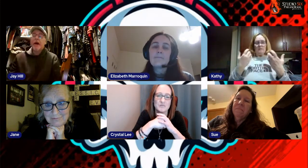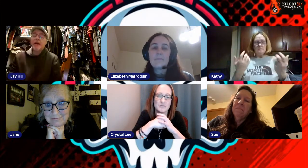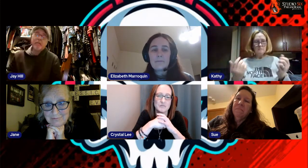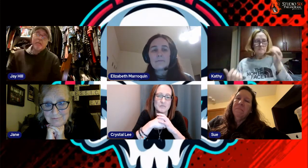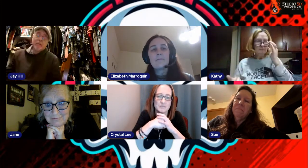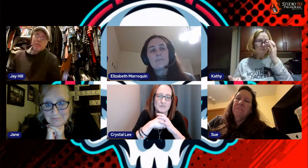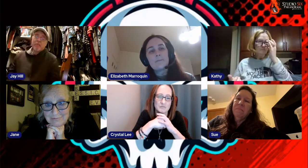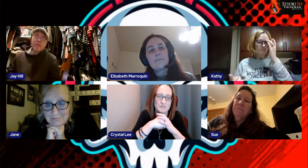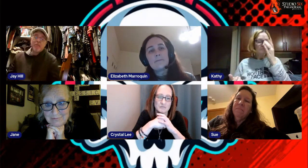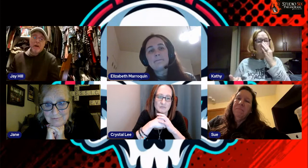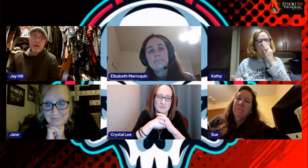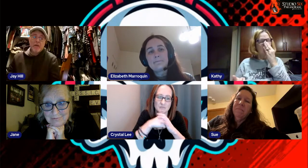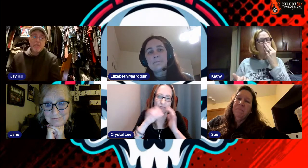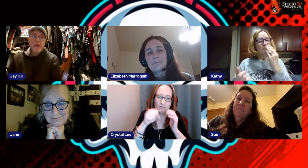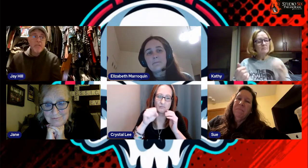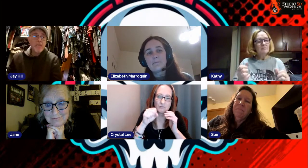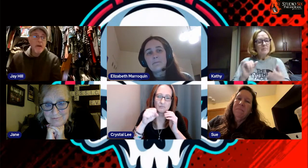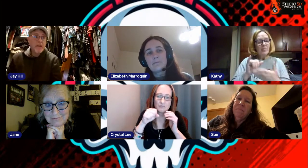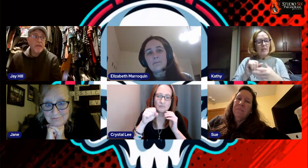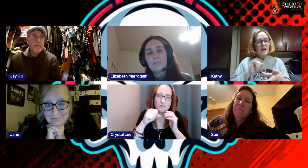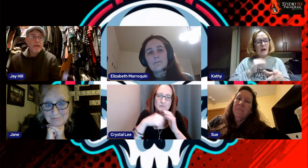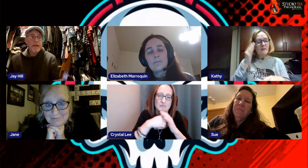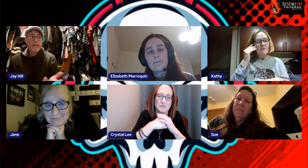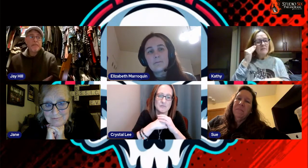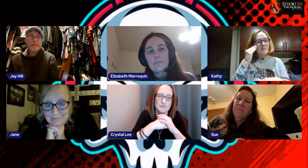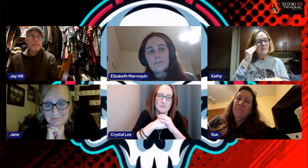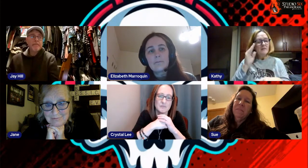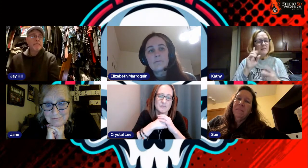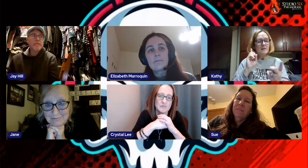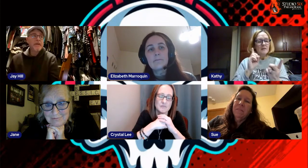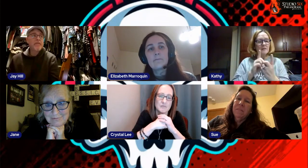So I never met